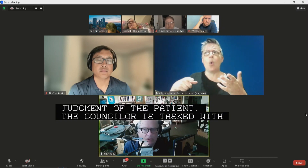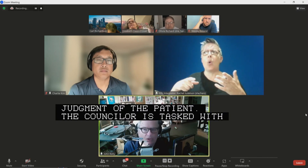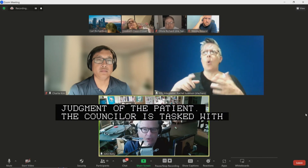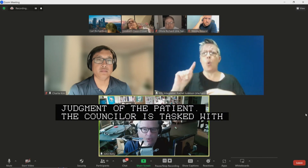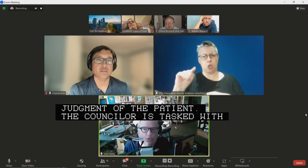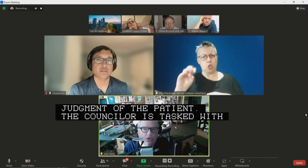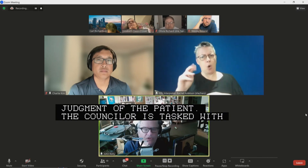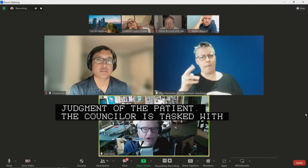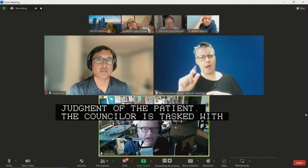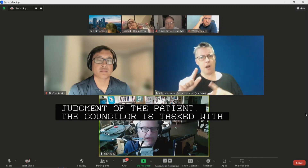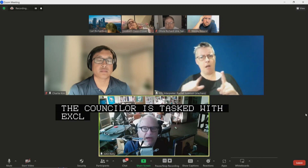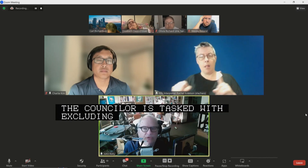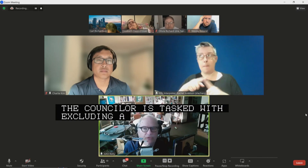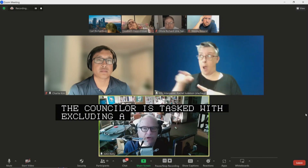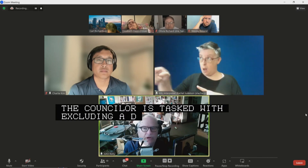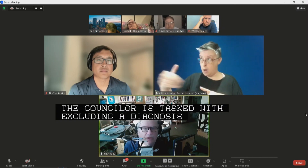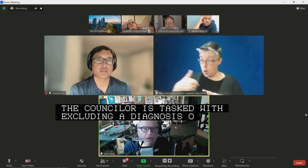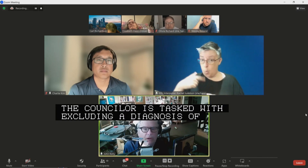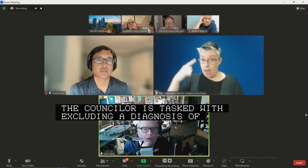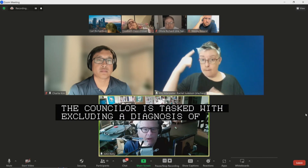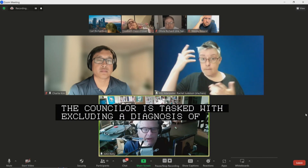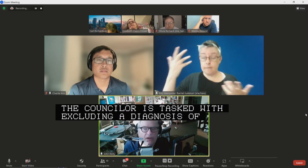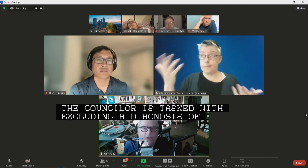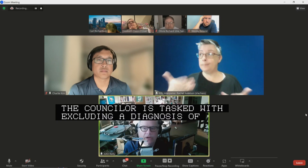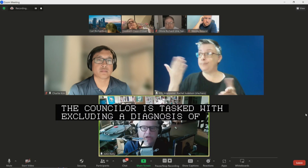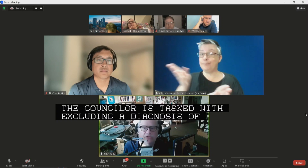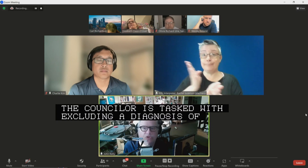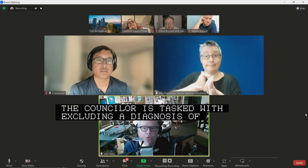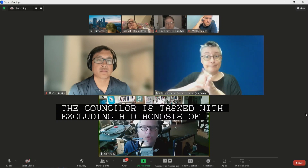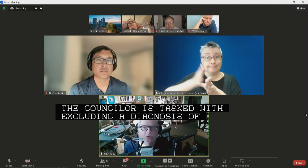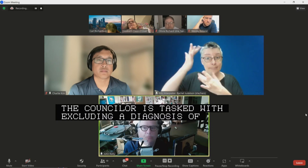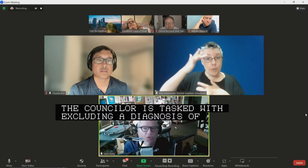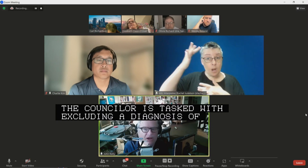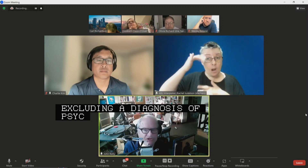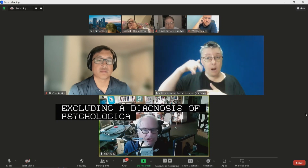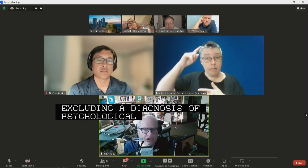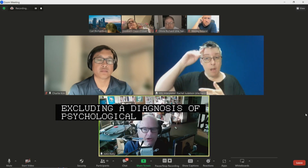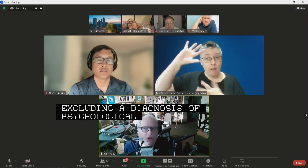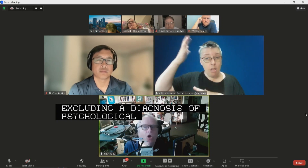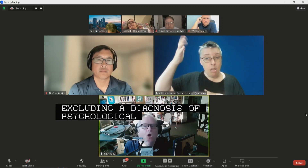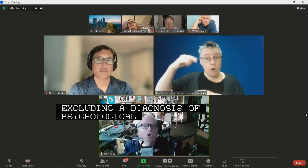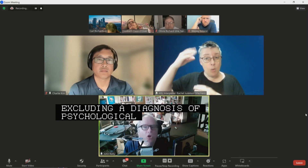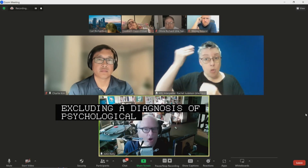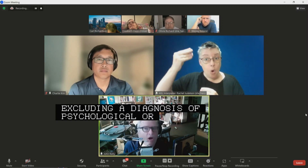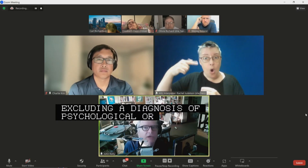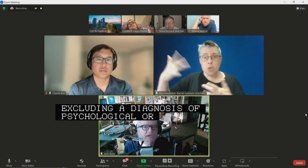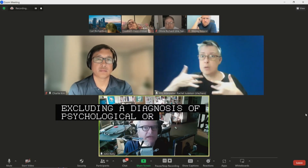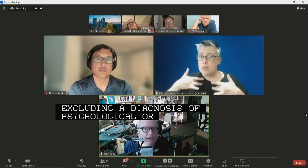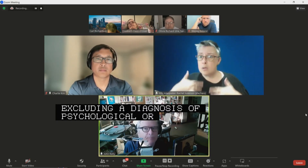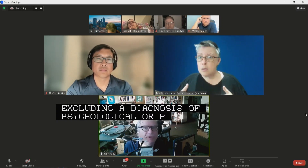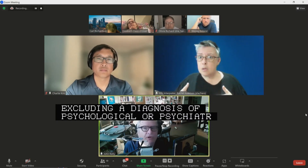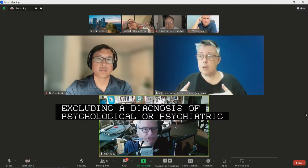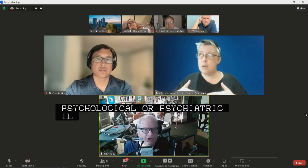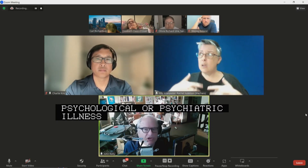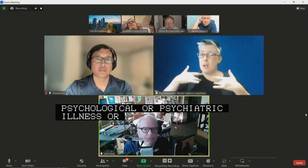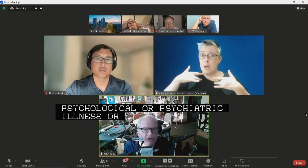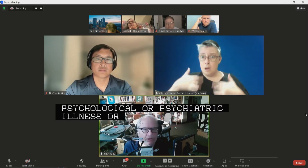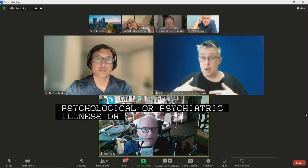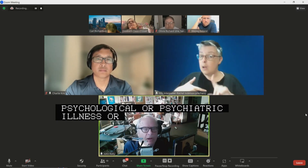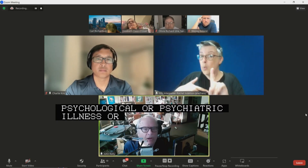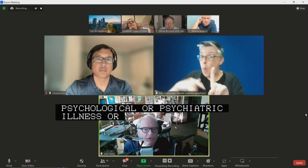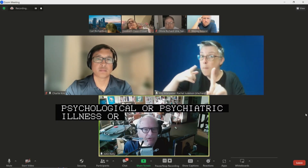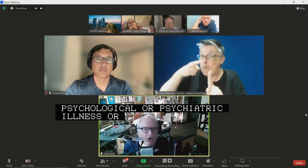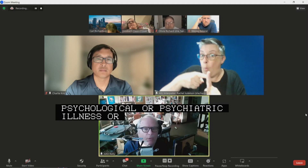psychological or psychiatric illness or depression causing impaired